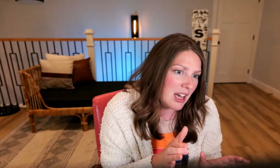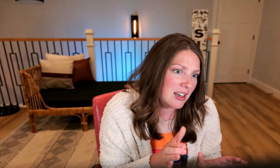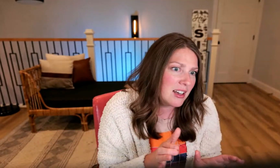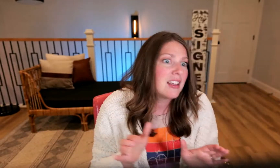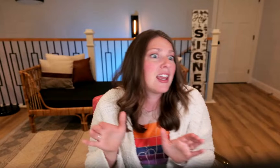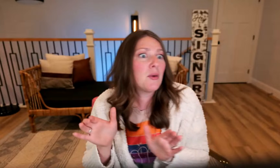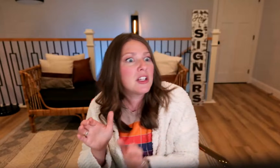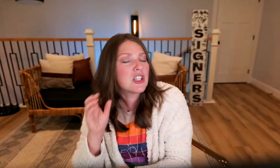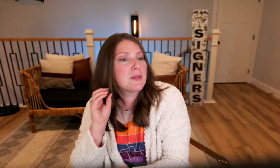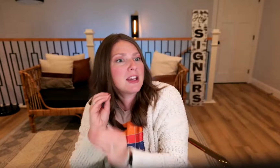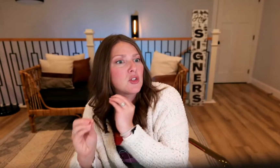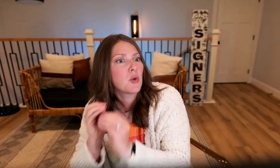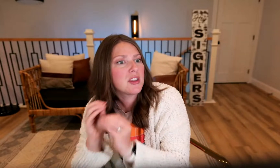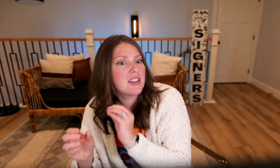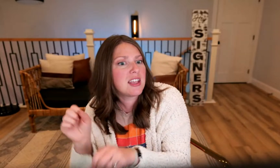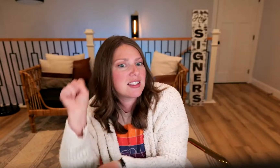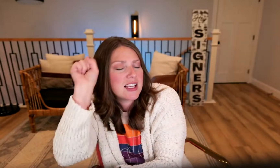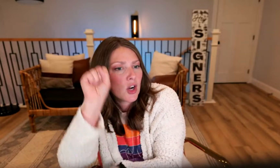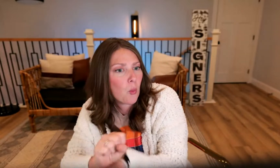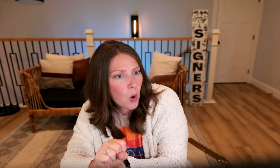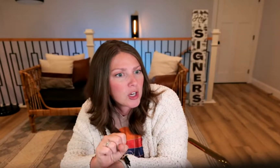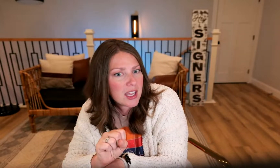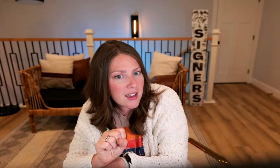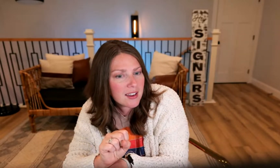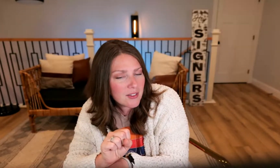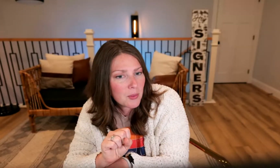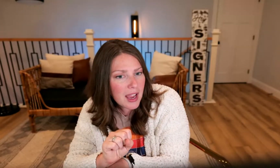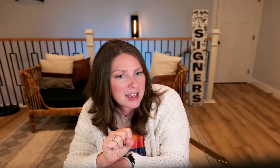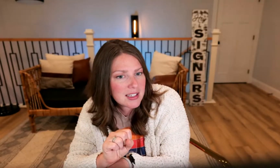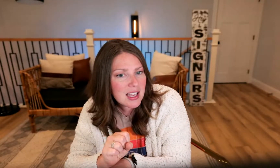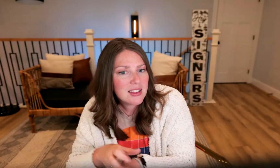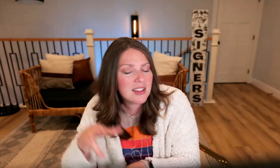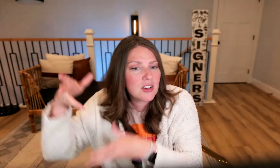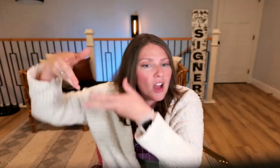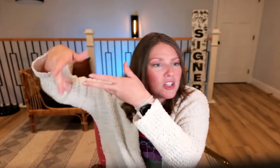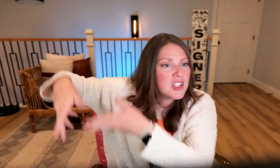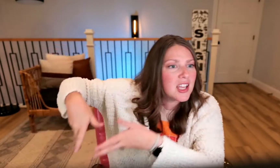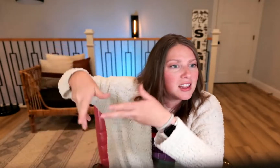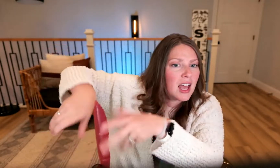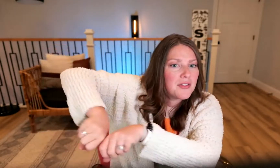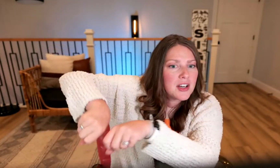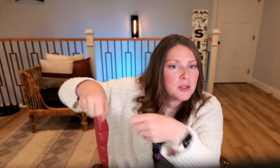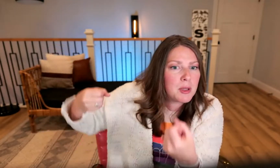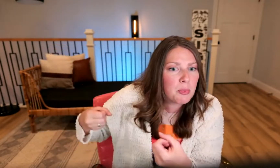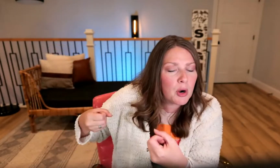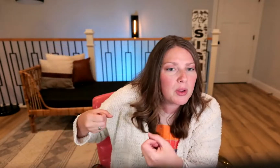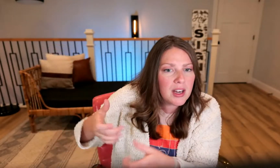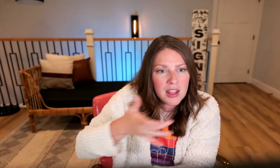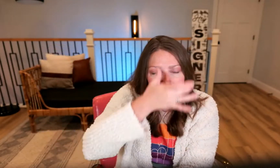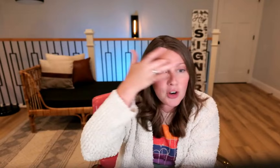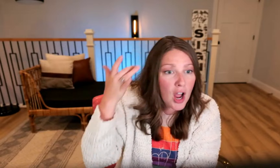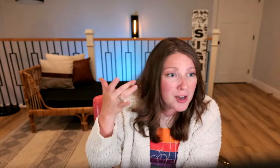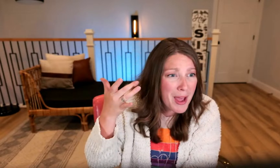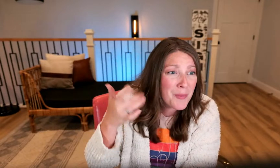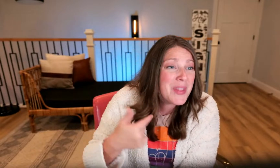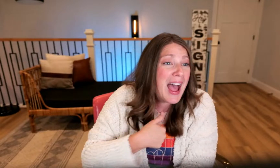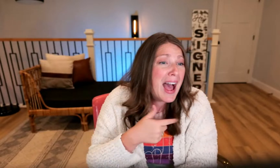done, can we just make sure that these things are working, right? That they're not just like left there to be broken and then forgotten about.